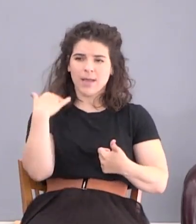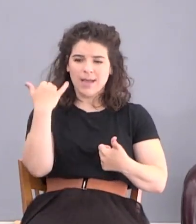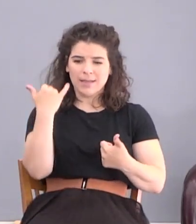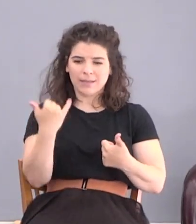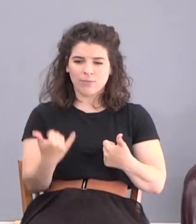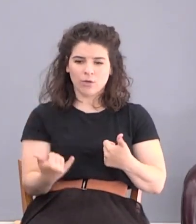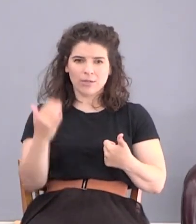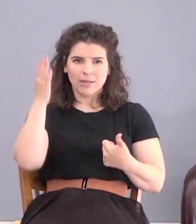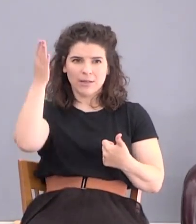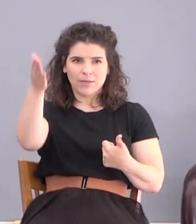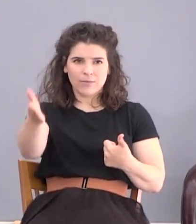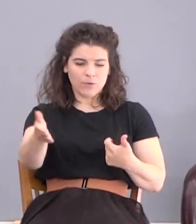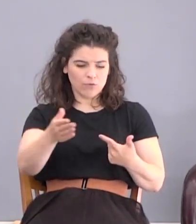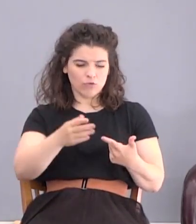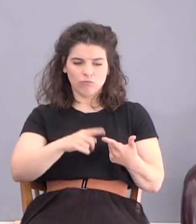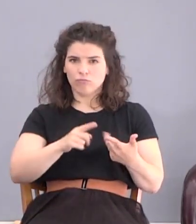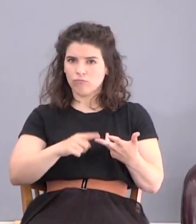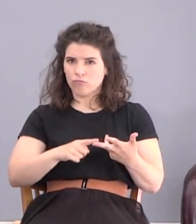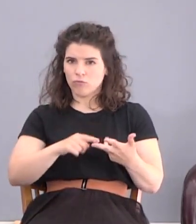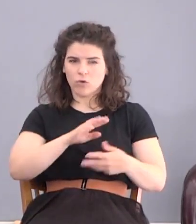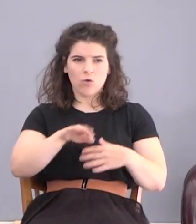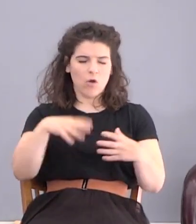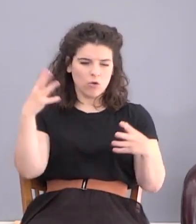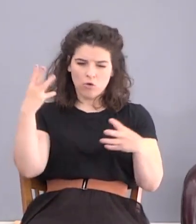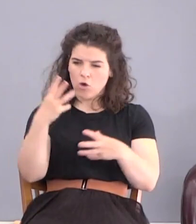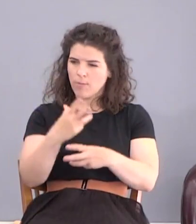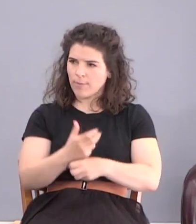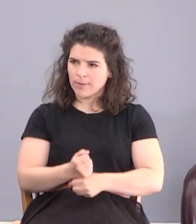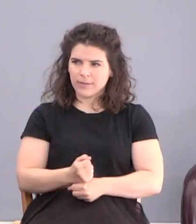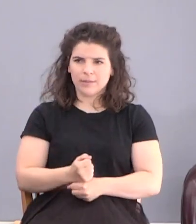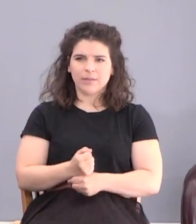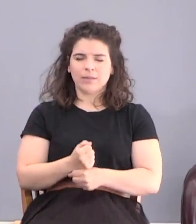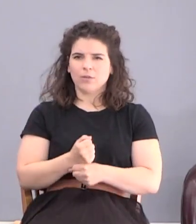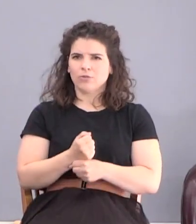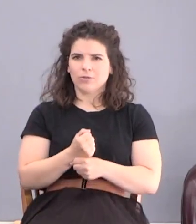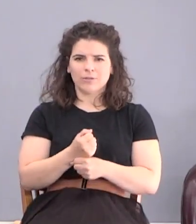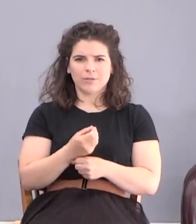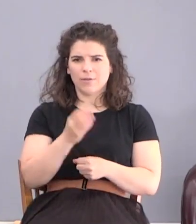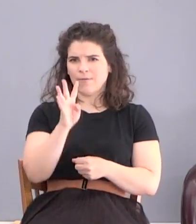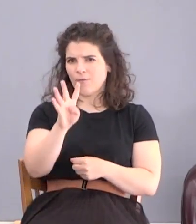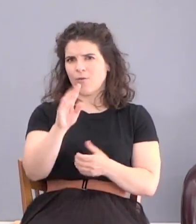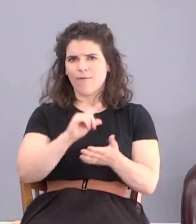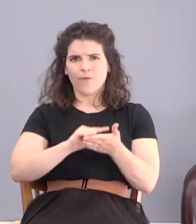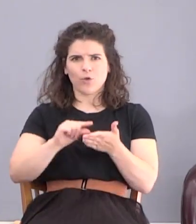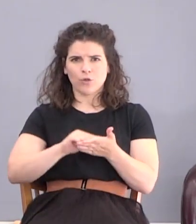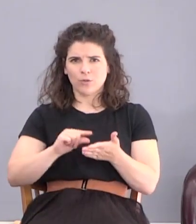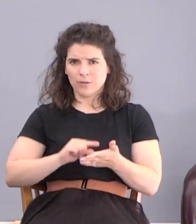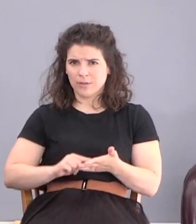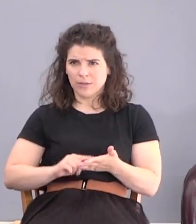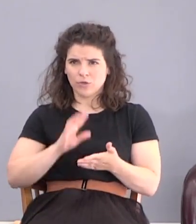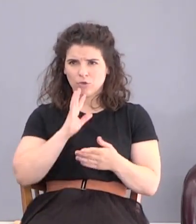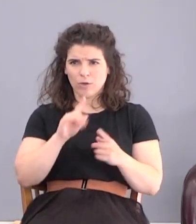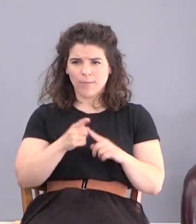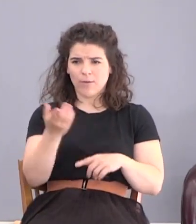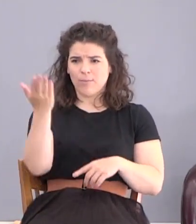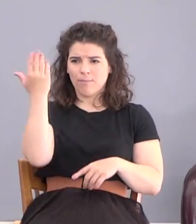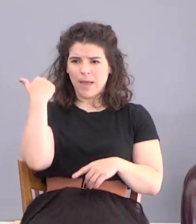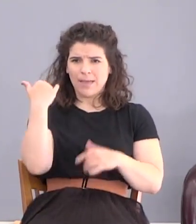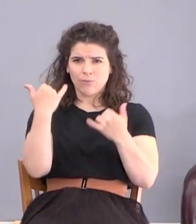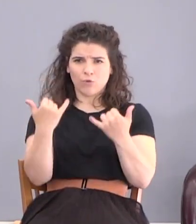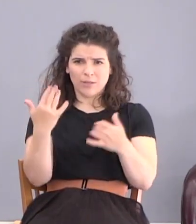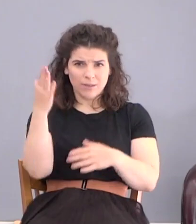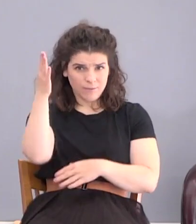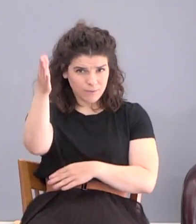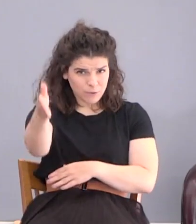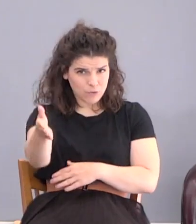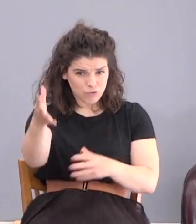present, and the future. And you have it all culminating. You have it all being condensed down into just these four verses. And so when we